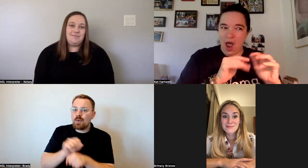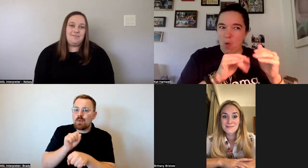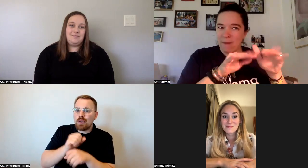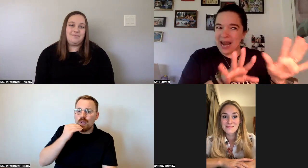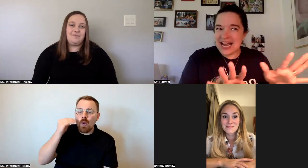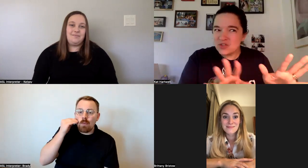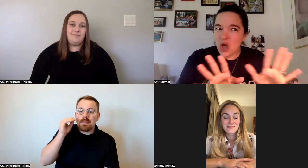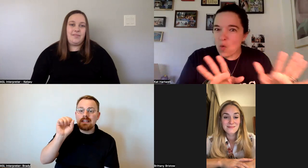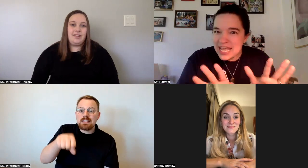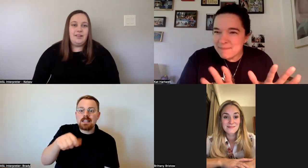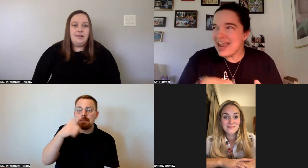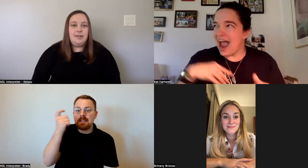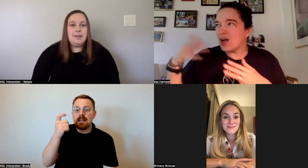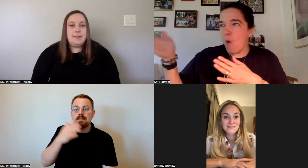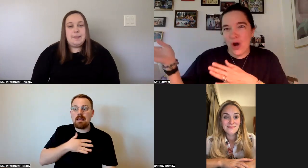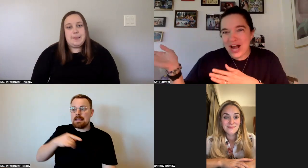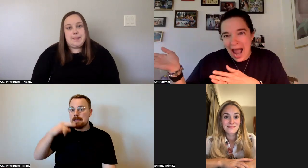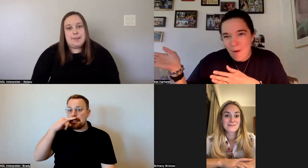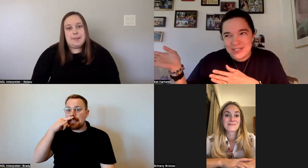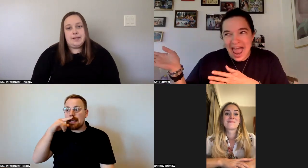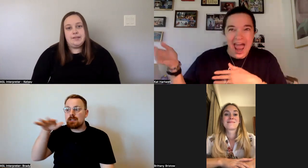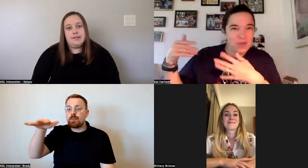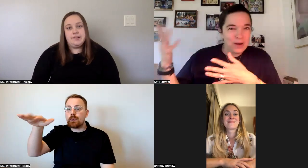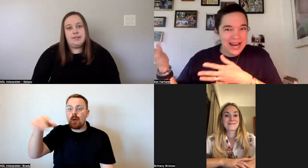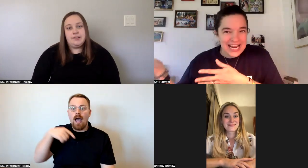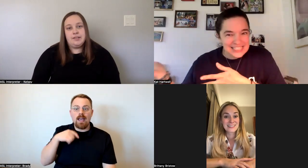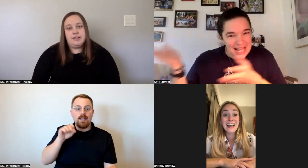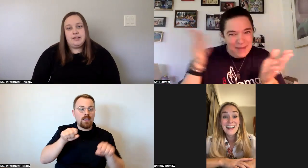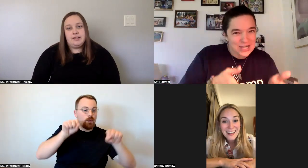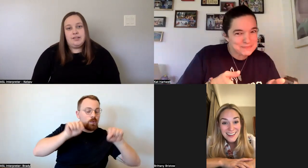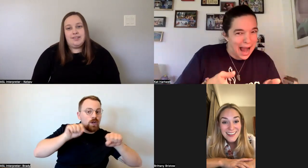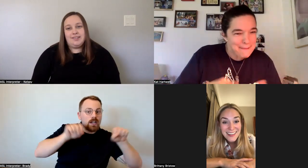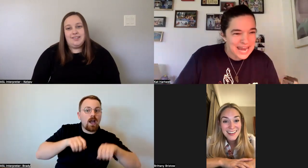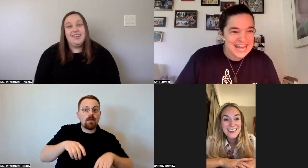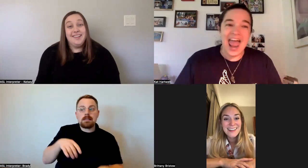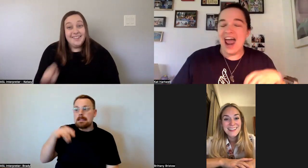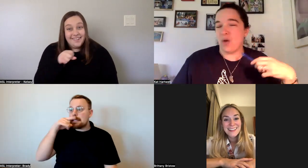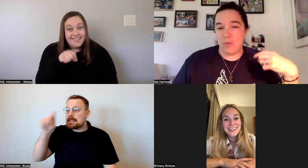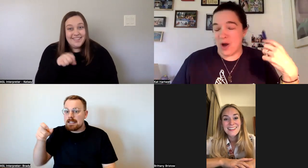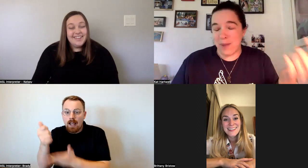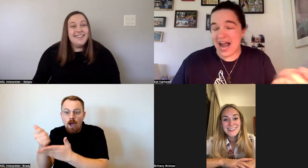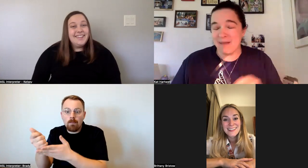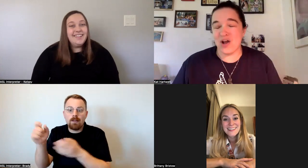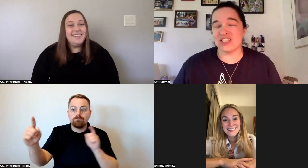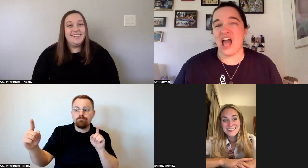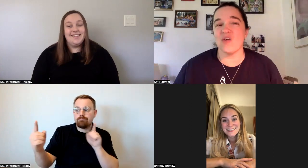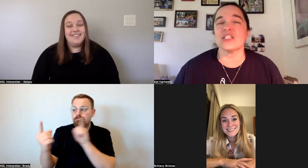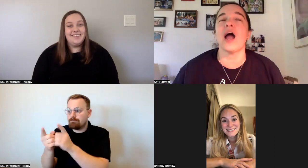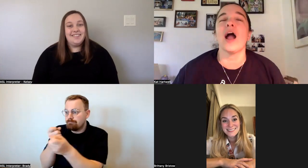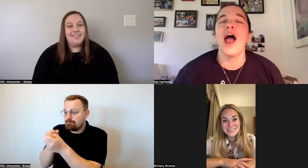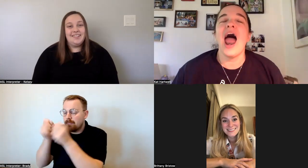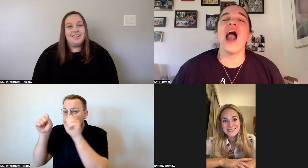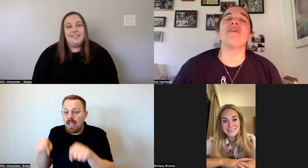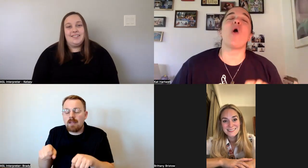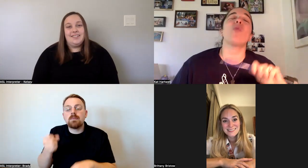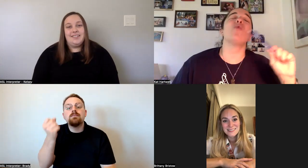like when my kids don't need me, I could go work out. And then when my kids Yeah. need me, I could just pop in. And then we would go back in person. I was like,